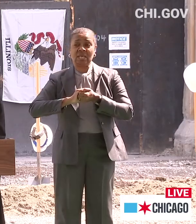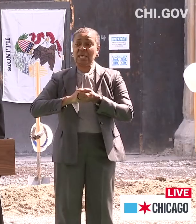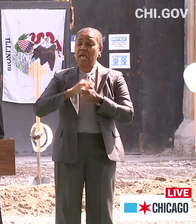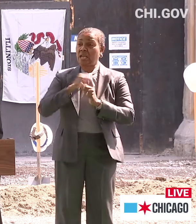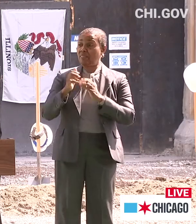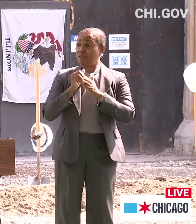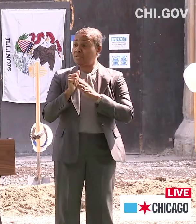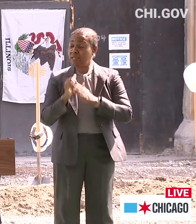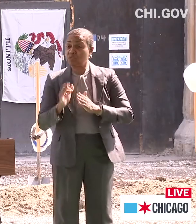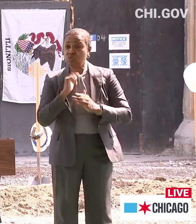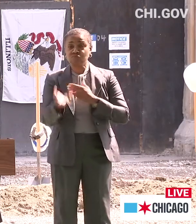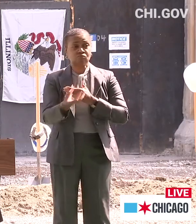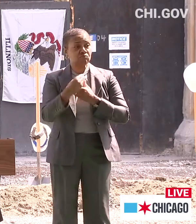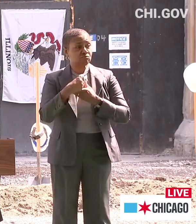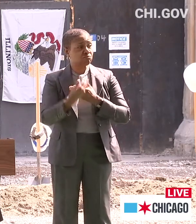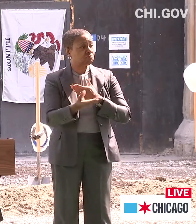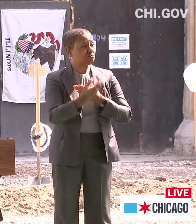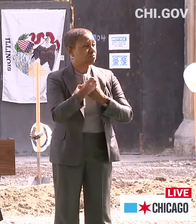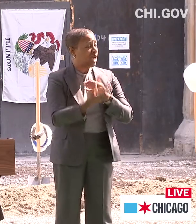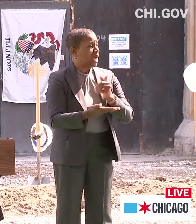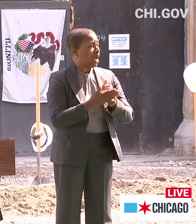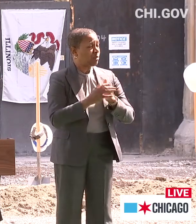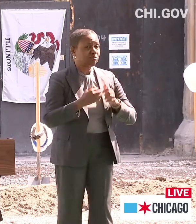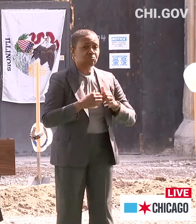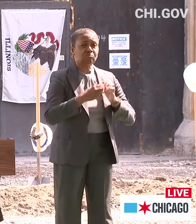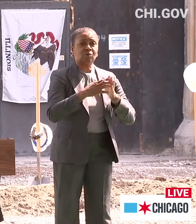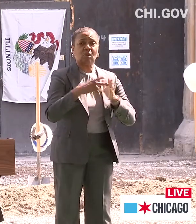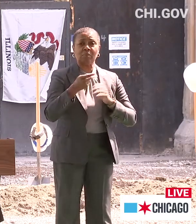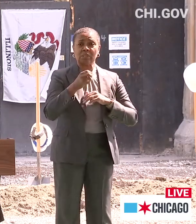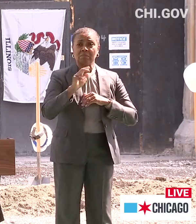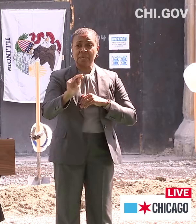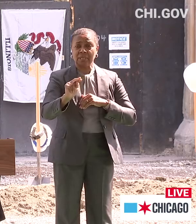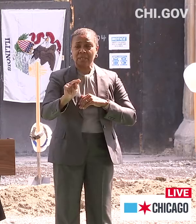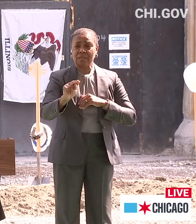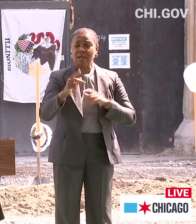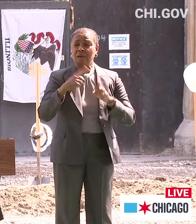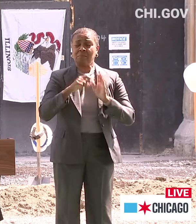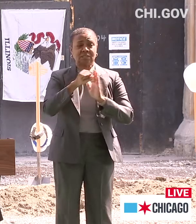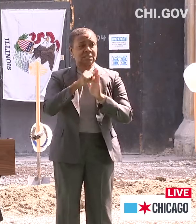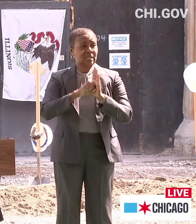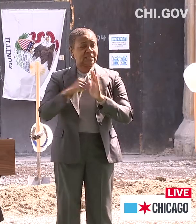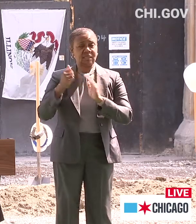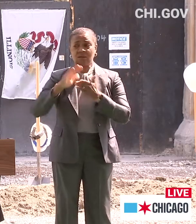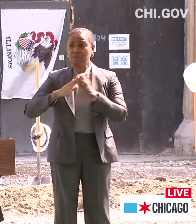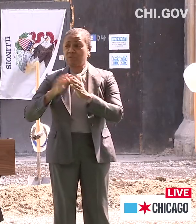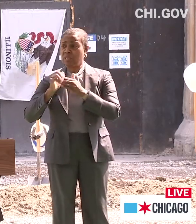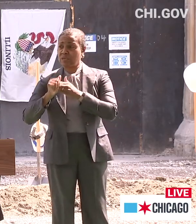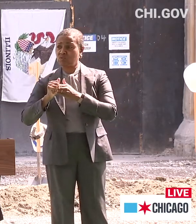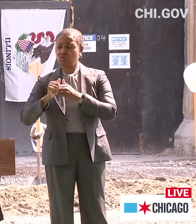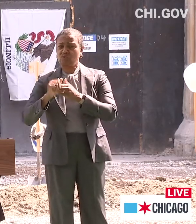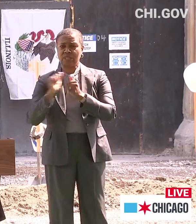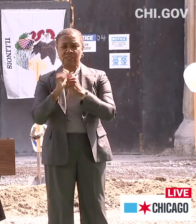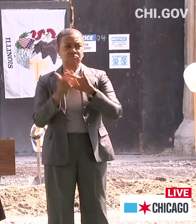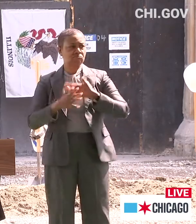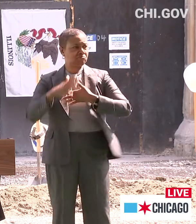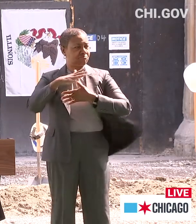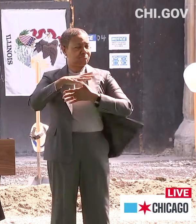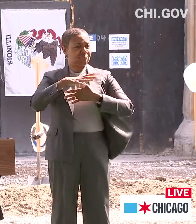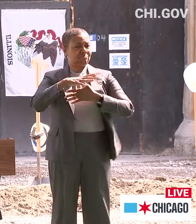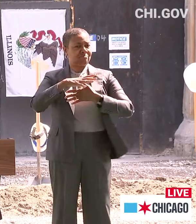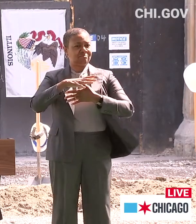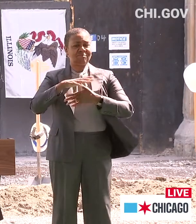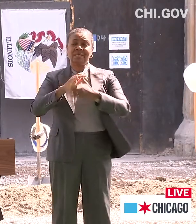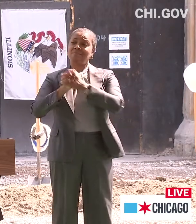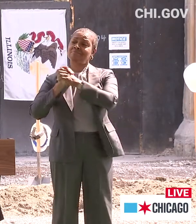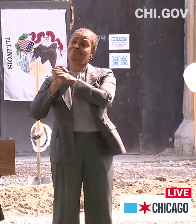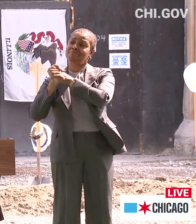had a hand in bringing Pullman to life, and of course, the state and community leaders that have made this a priority. I congratulate and thank each